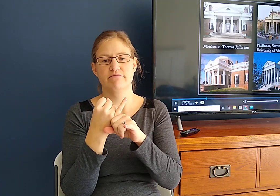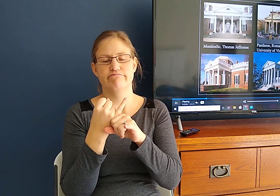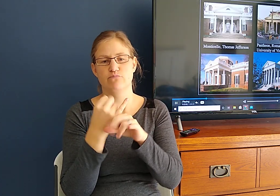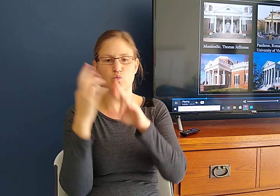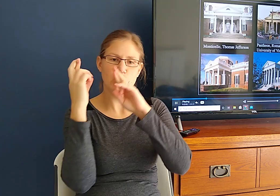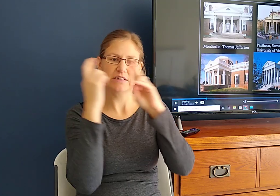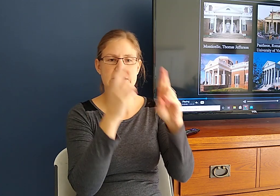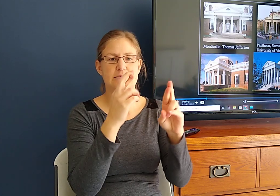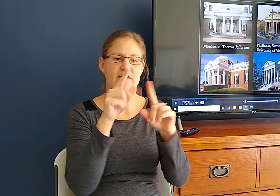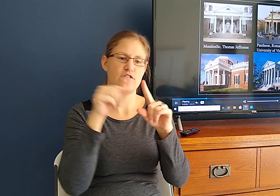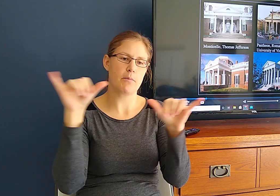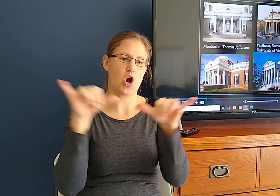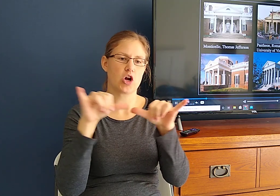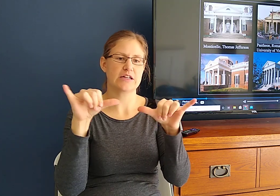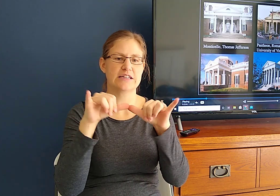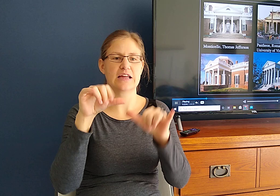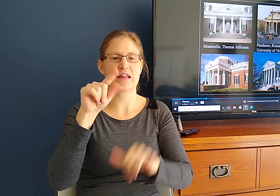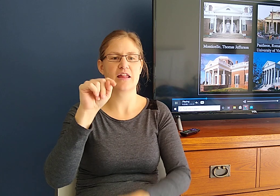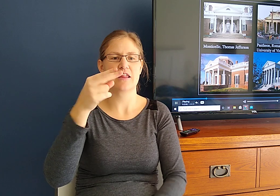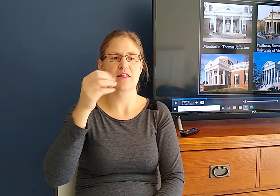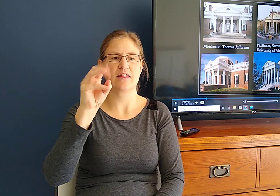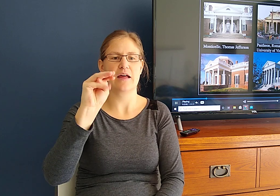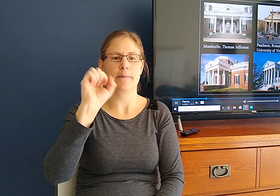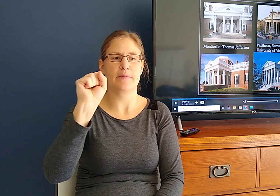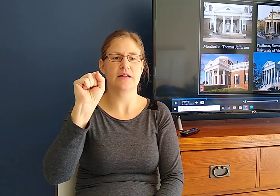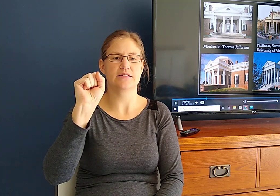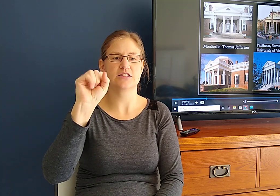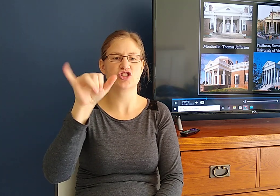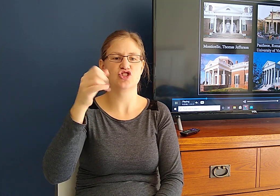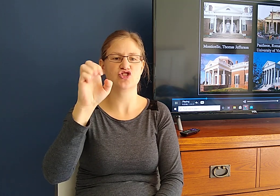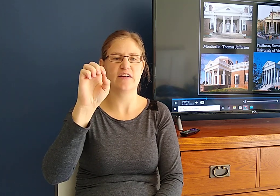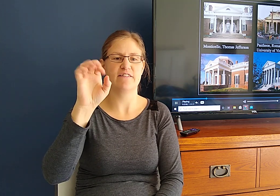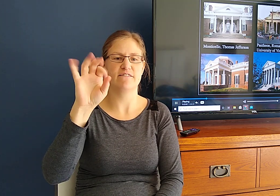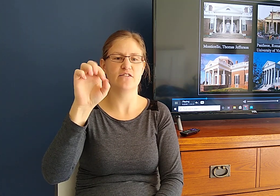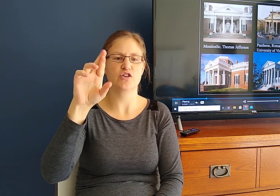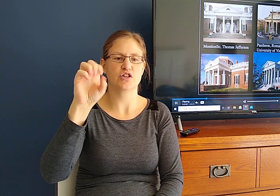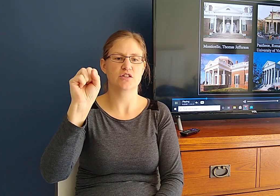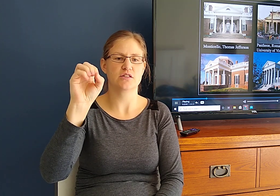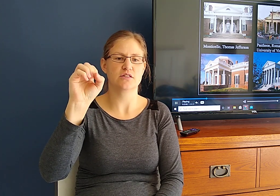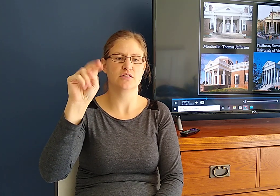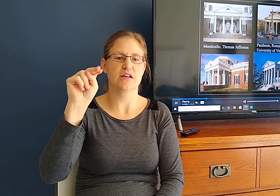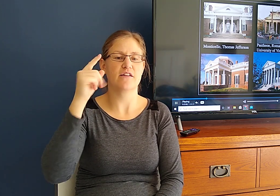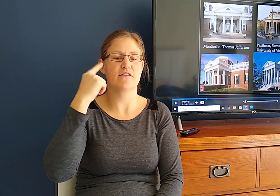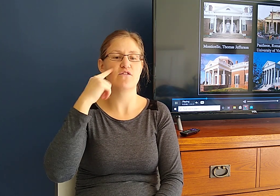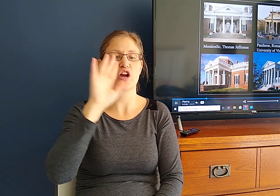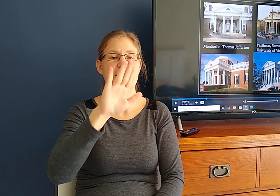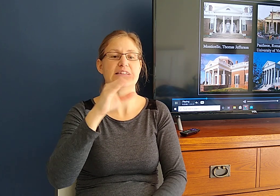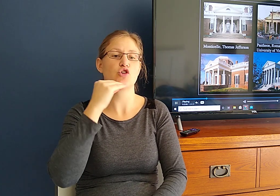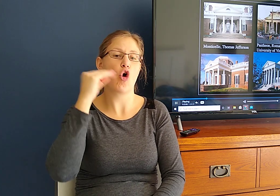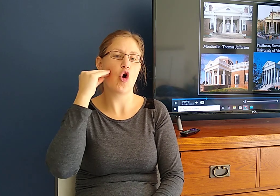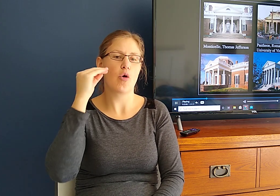in architect Thomas Jefferson's original design for his home, Monticello. And this is